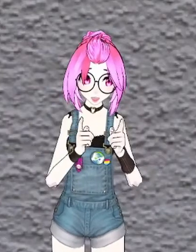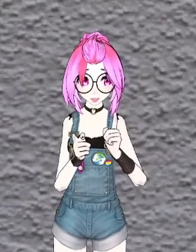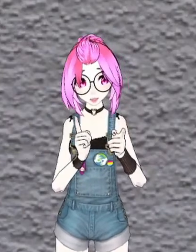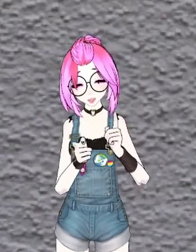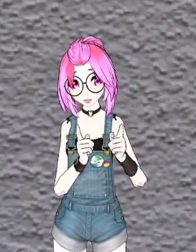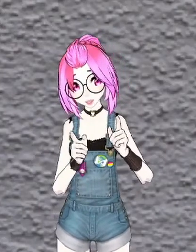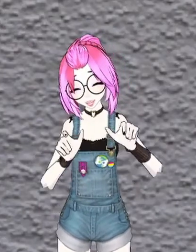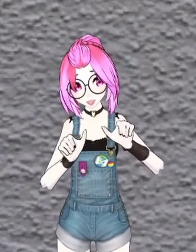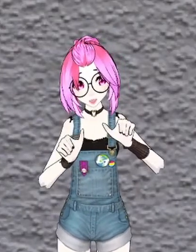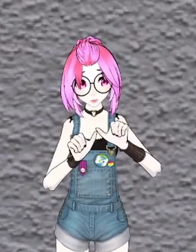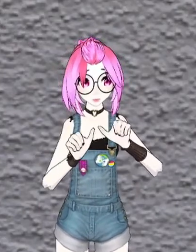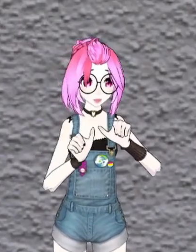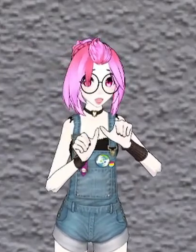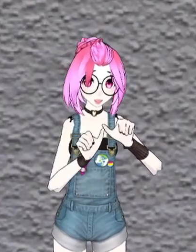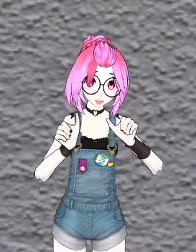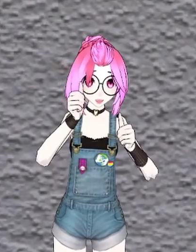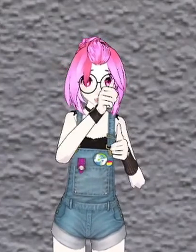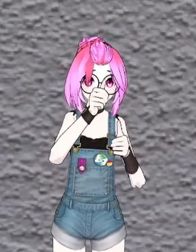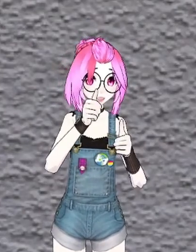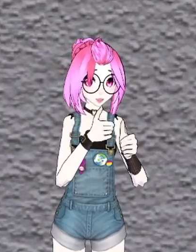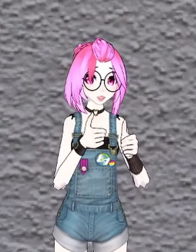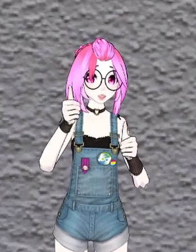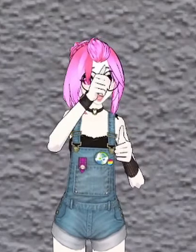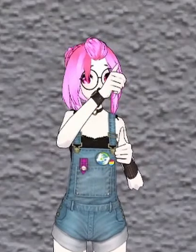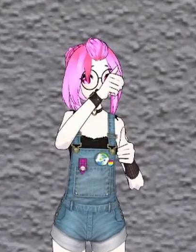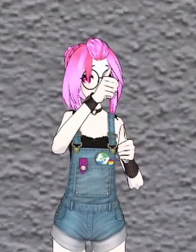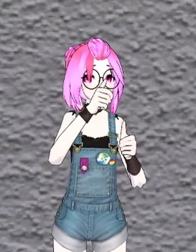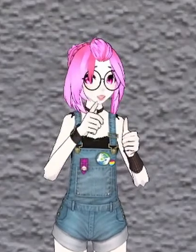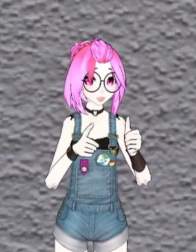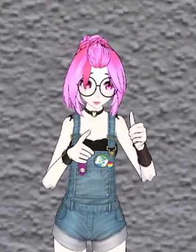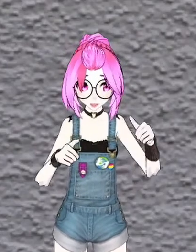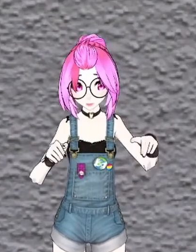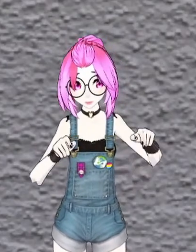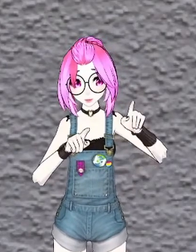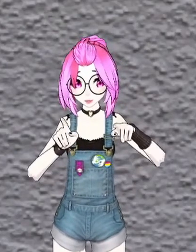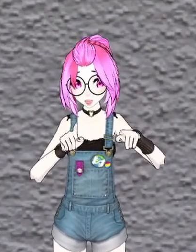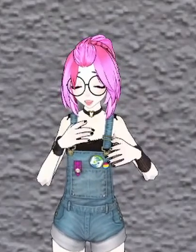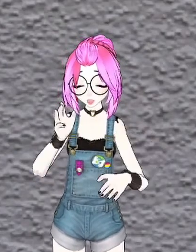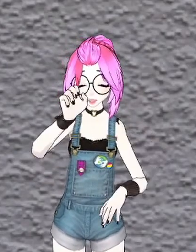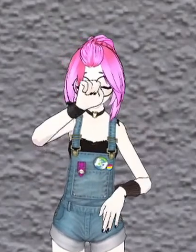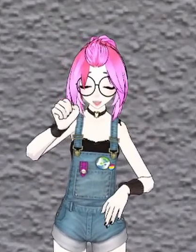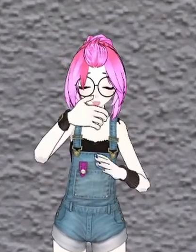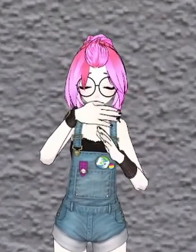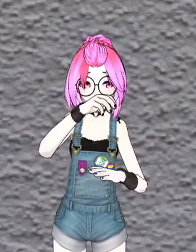this in terms of Discord. Admin, because they're above the mods. Yep. Another good sign to know